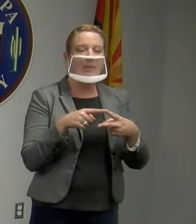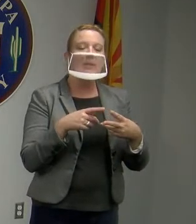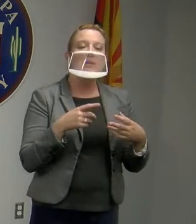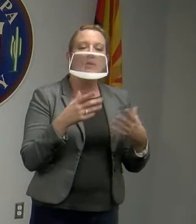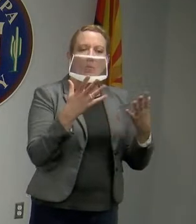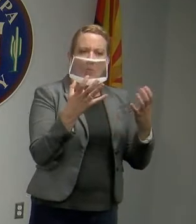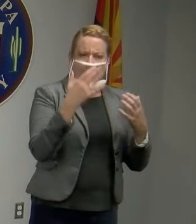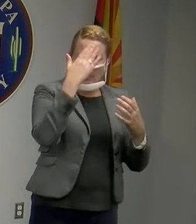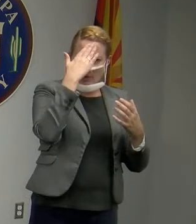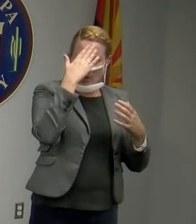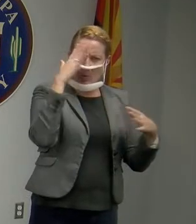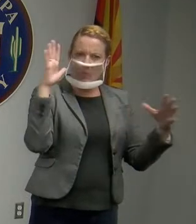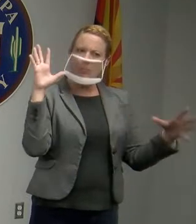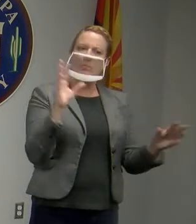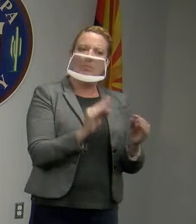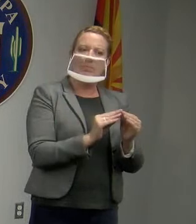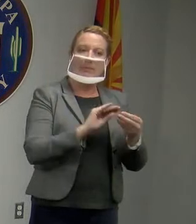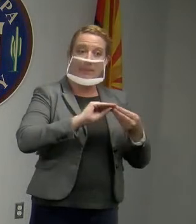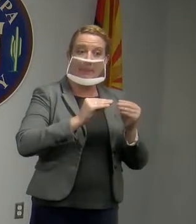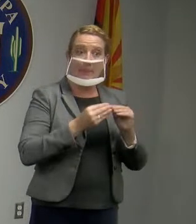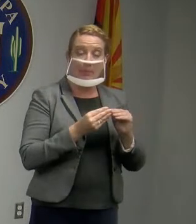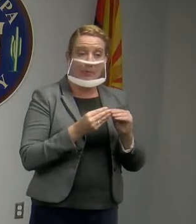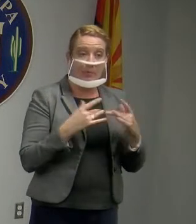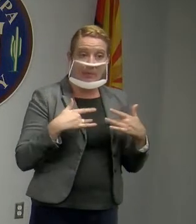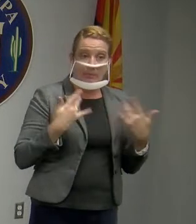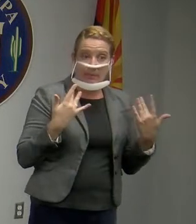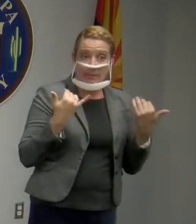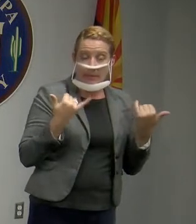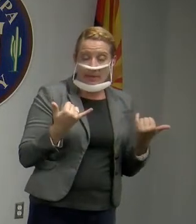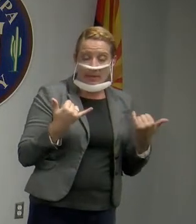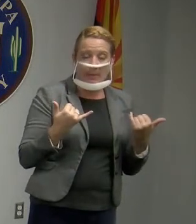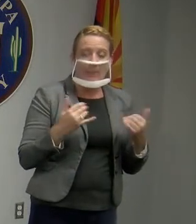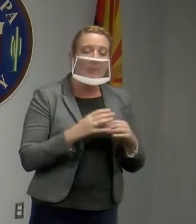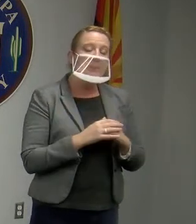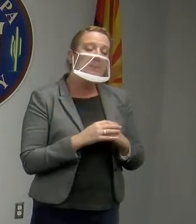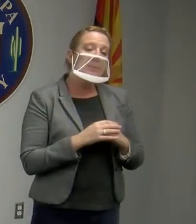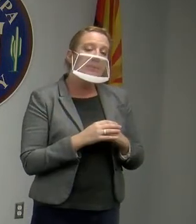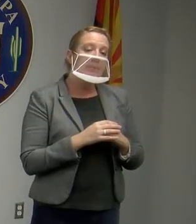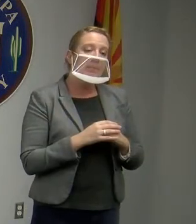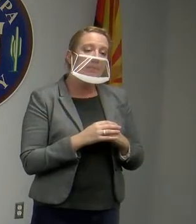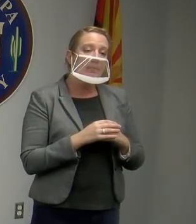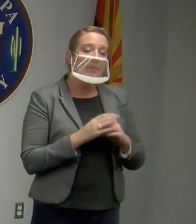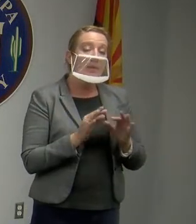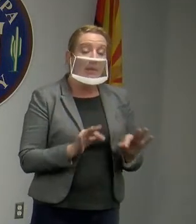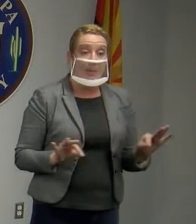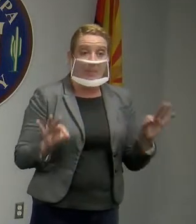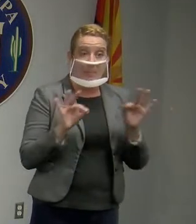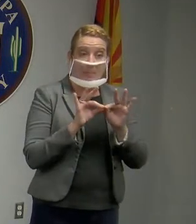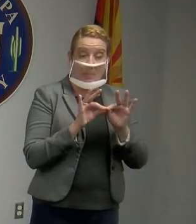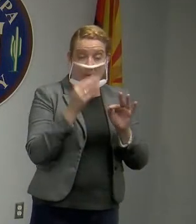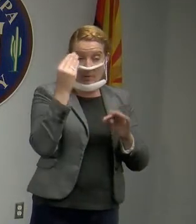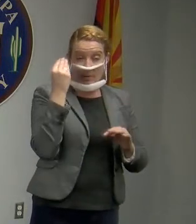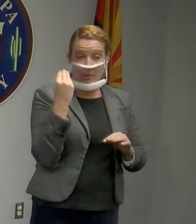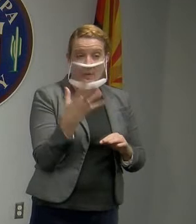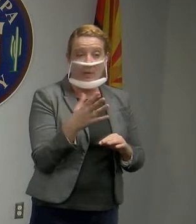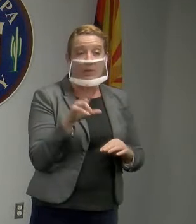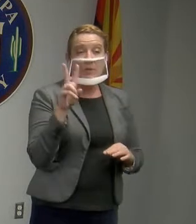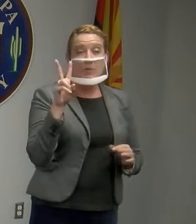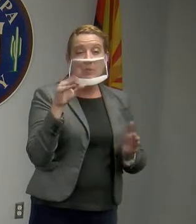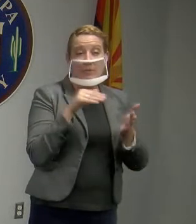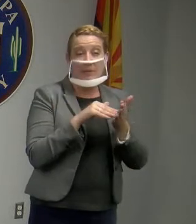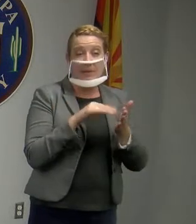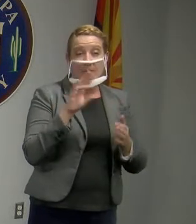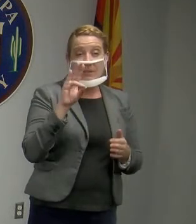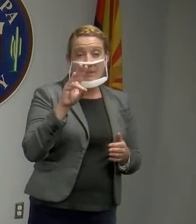update. And what's important to know is that we had just over 2,700 cases